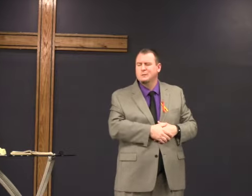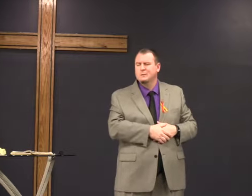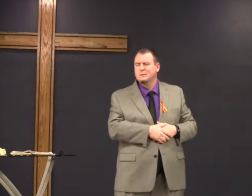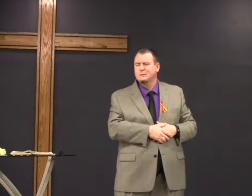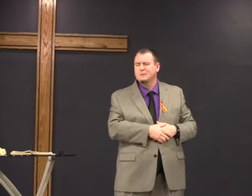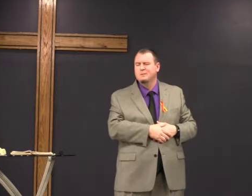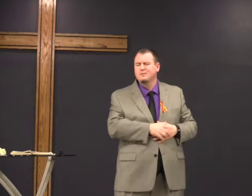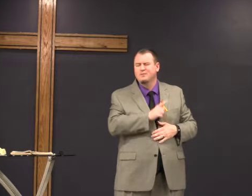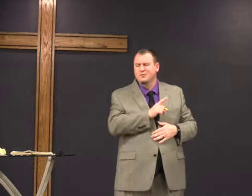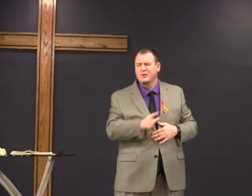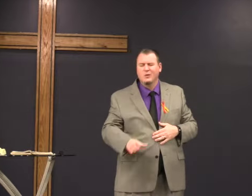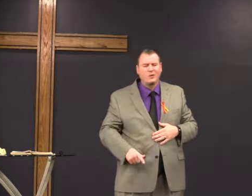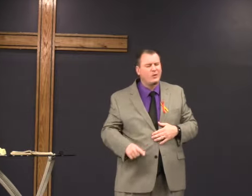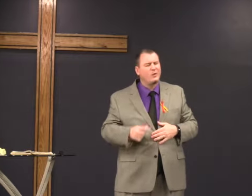to you.